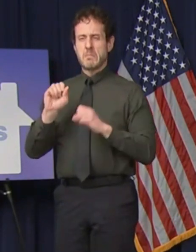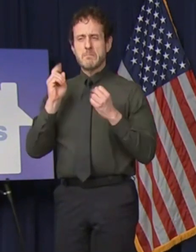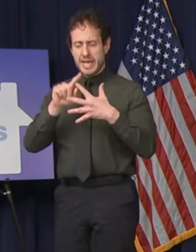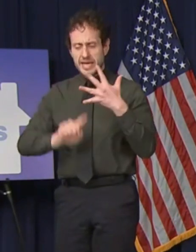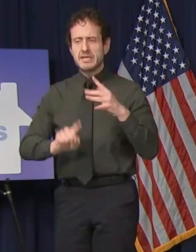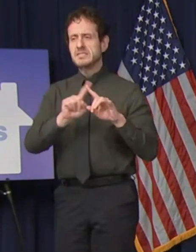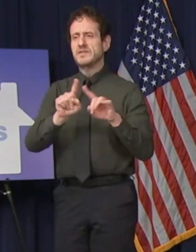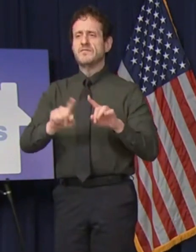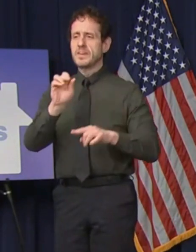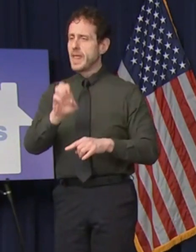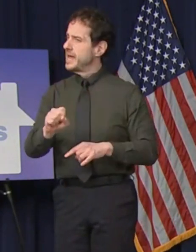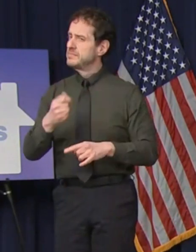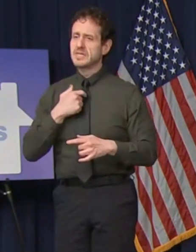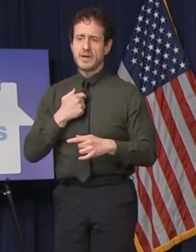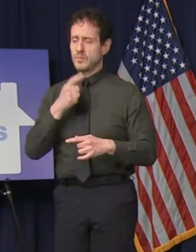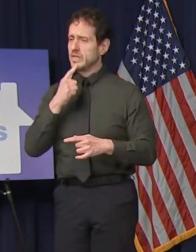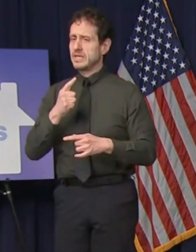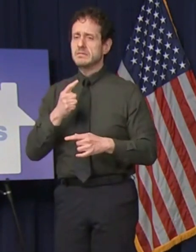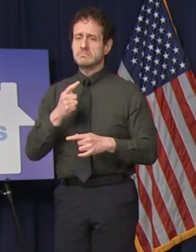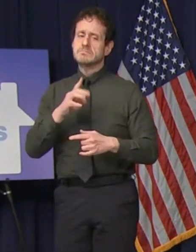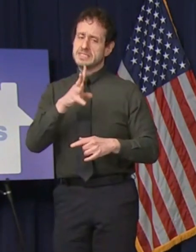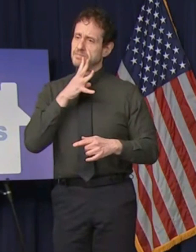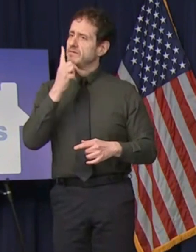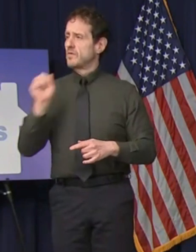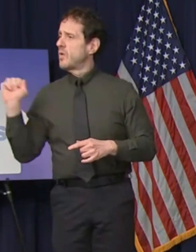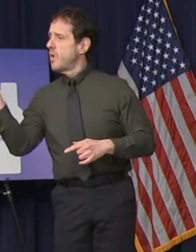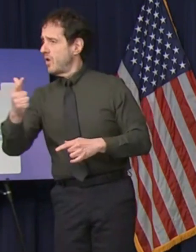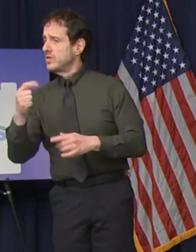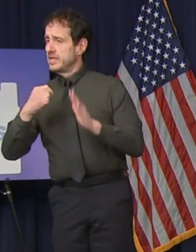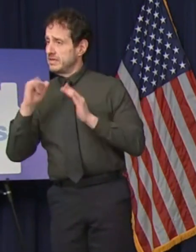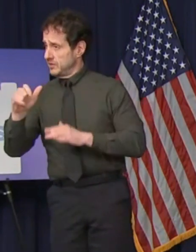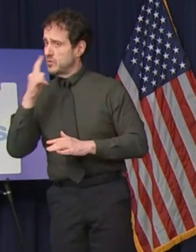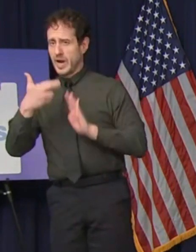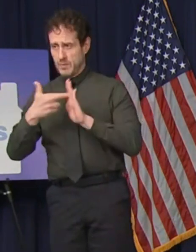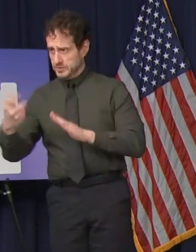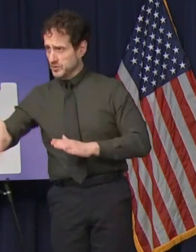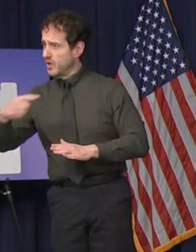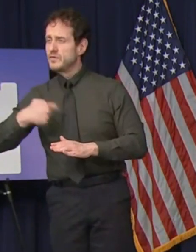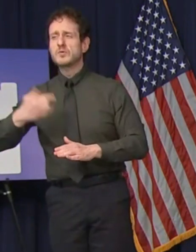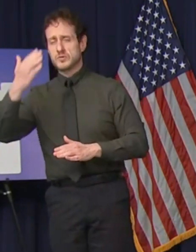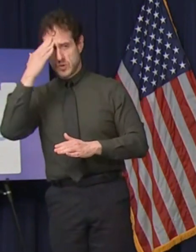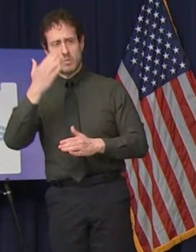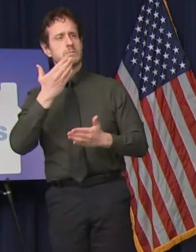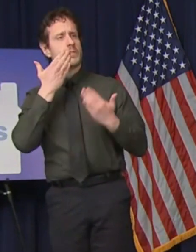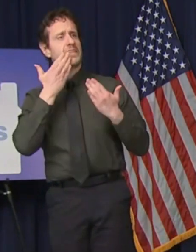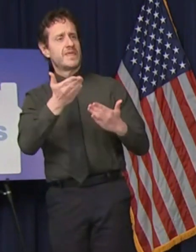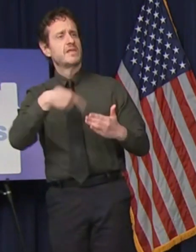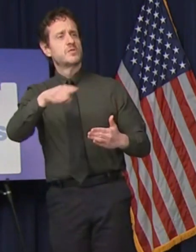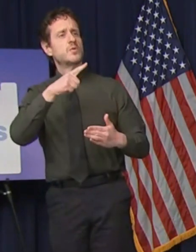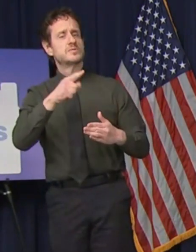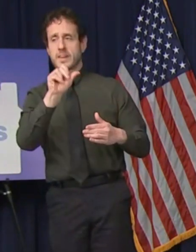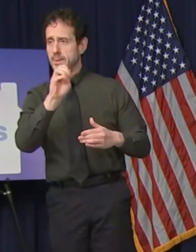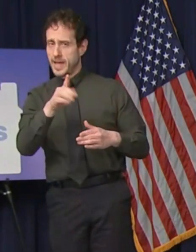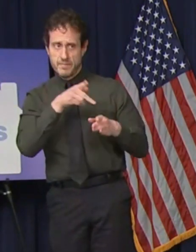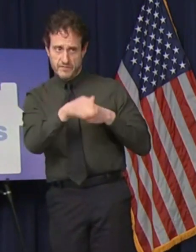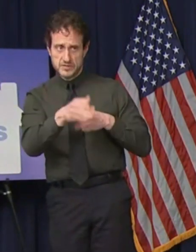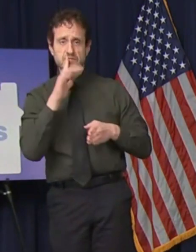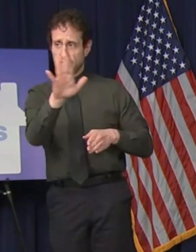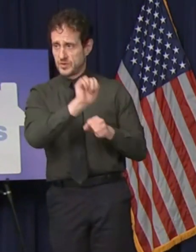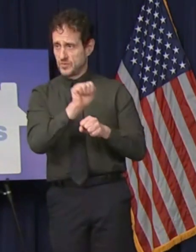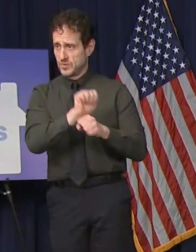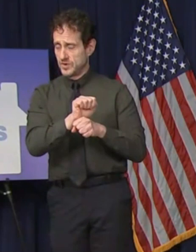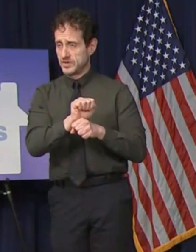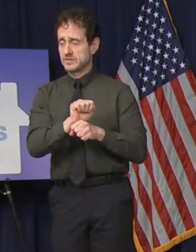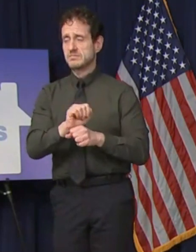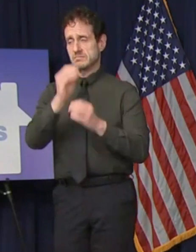Illinois when I say we are so grateful for the work that you do. I also want to provide a brief update on our